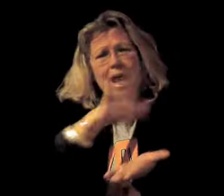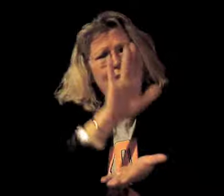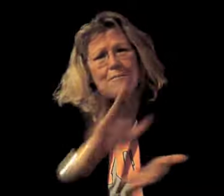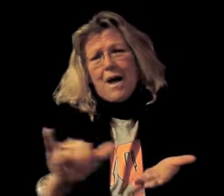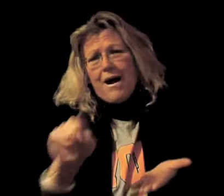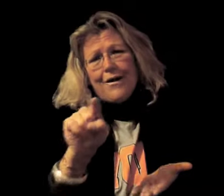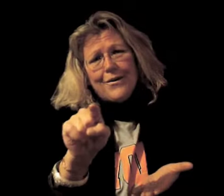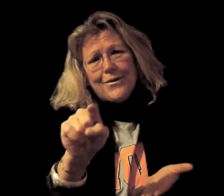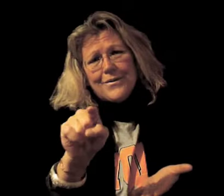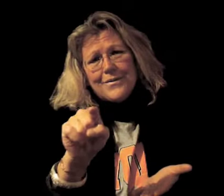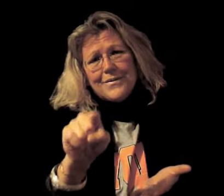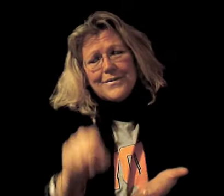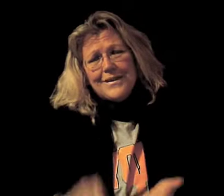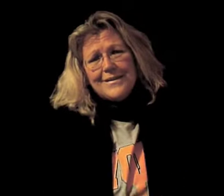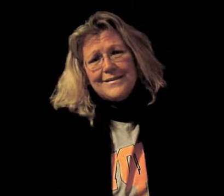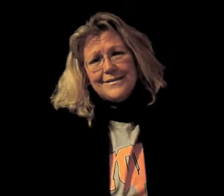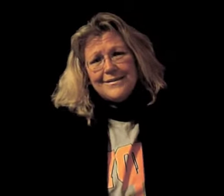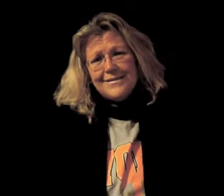I'll stand by you.